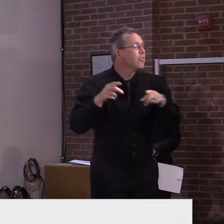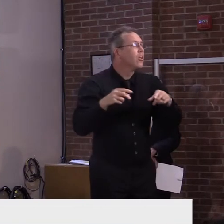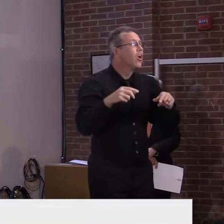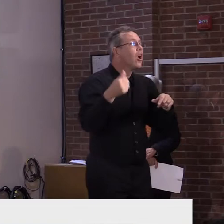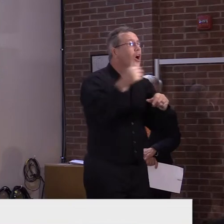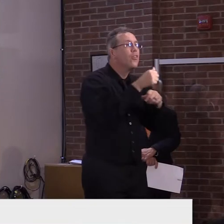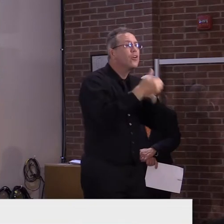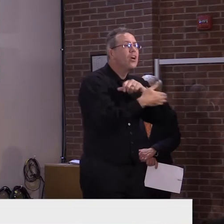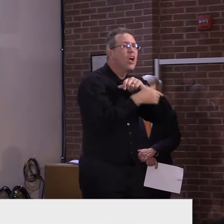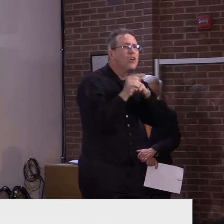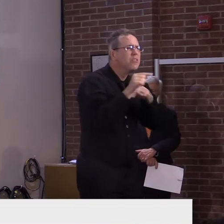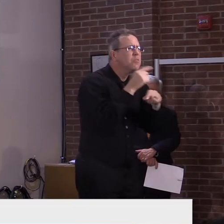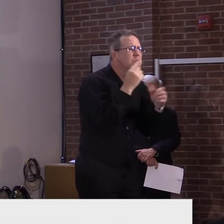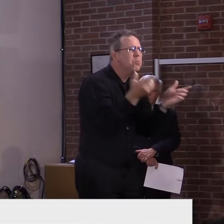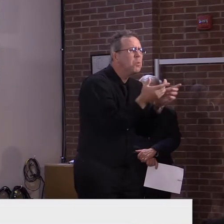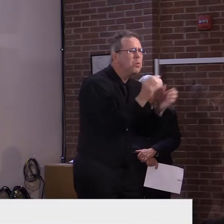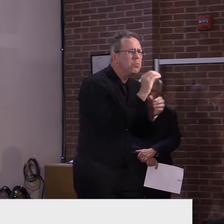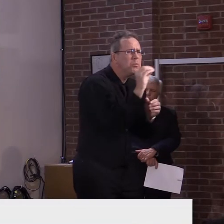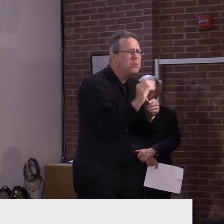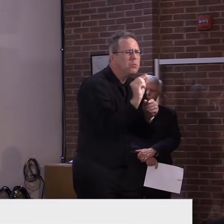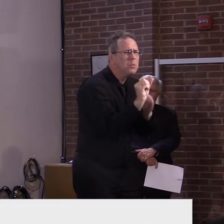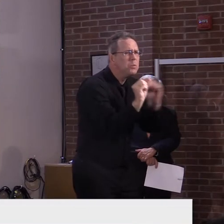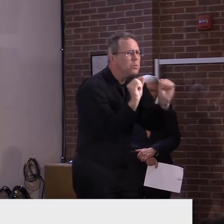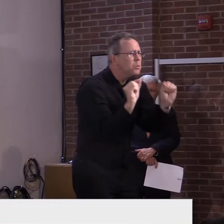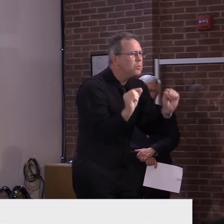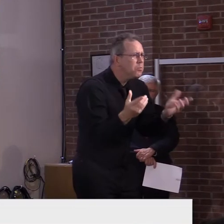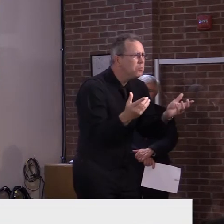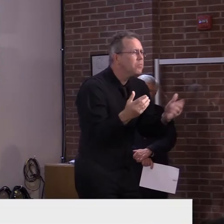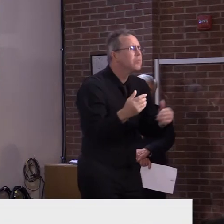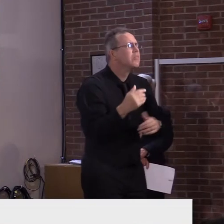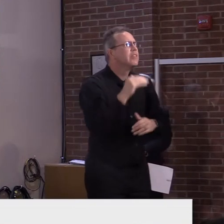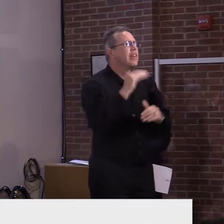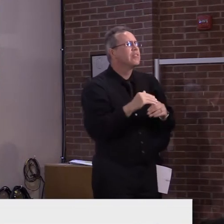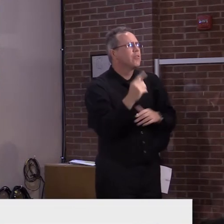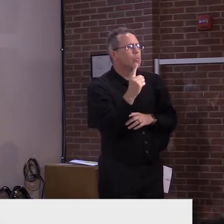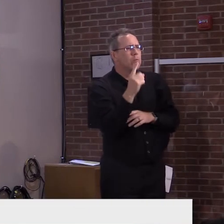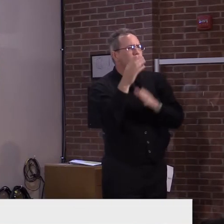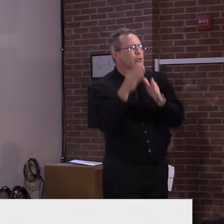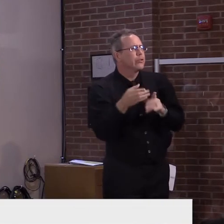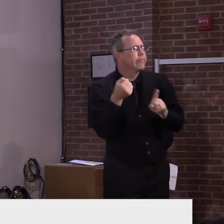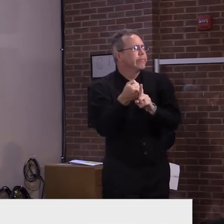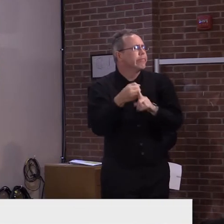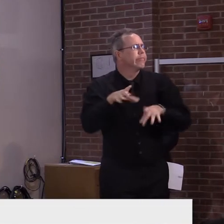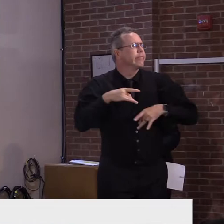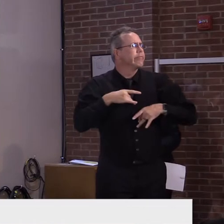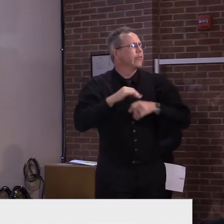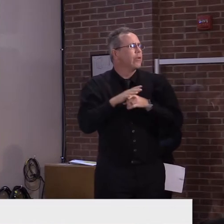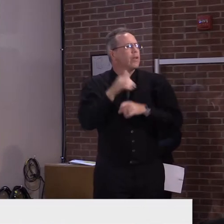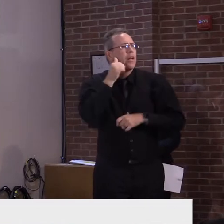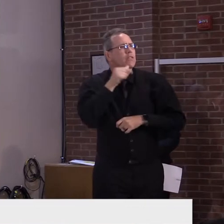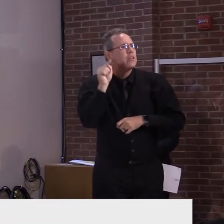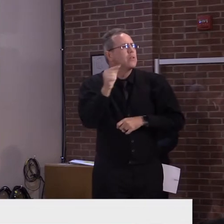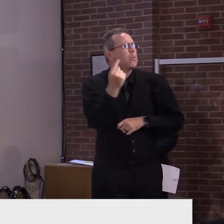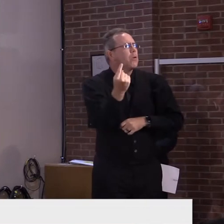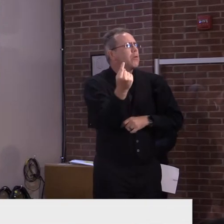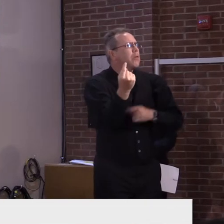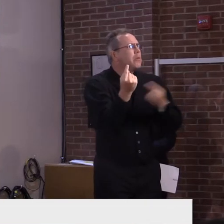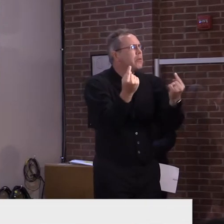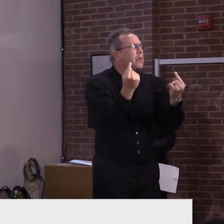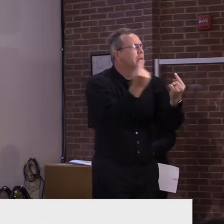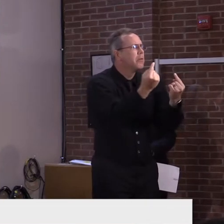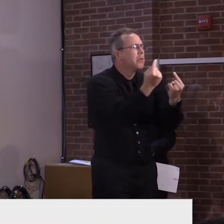0.9 cases per day, less than one case per day. In Grand Isle, it's